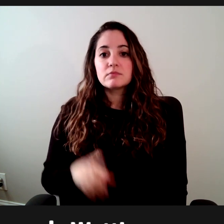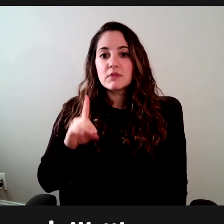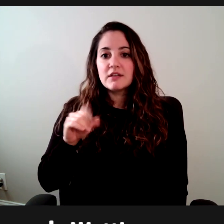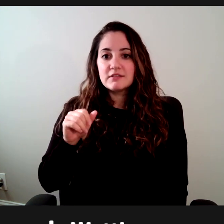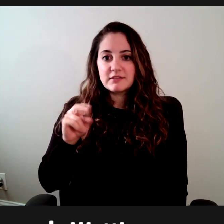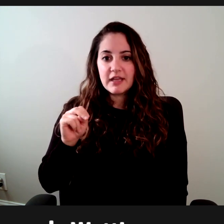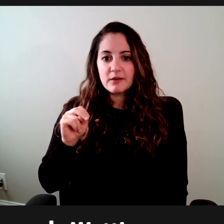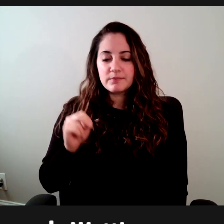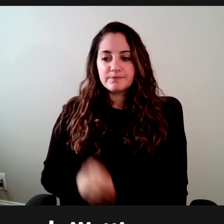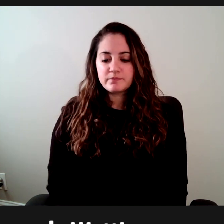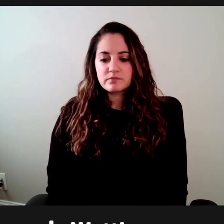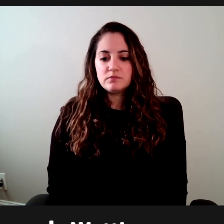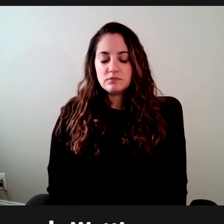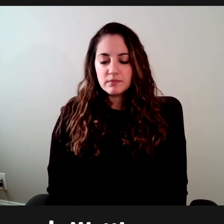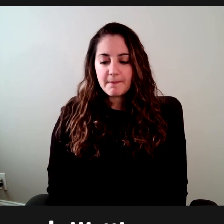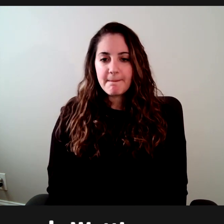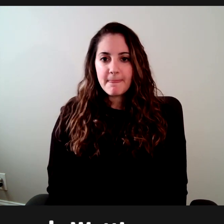Yeah. So then